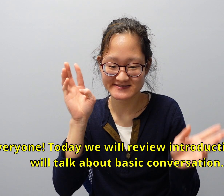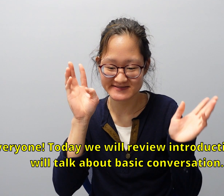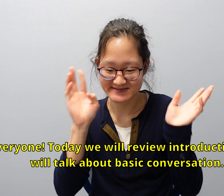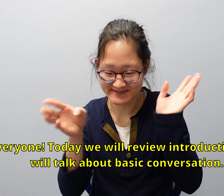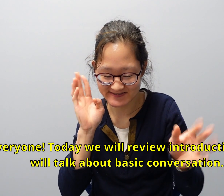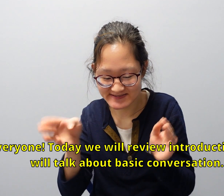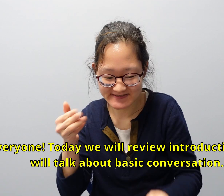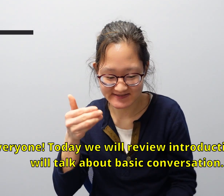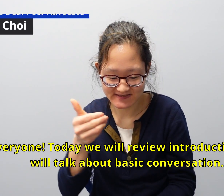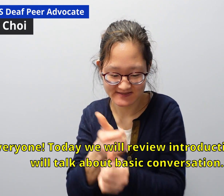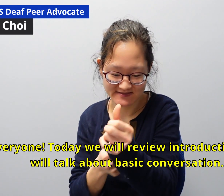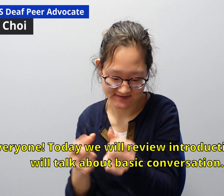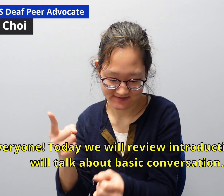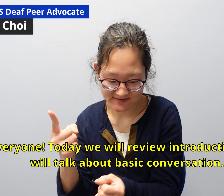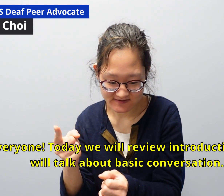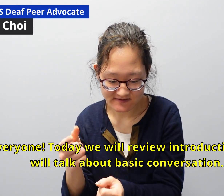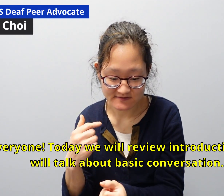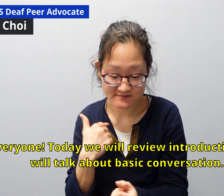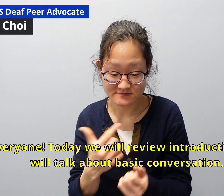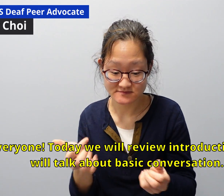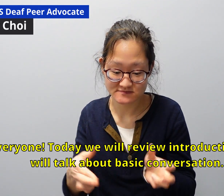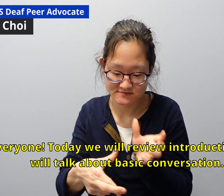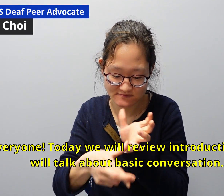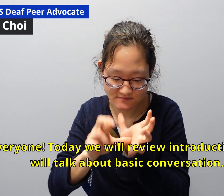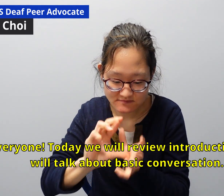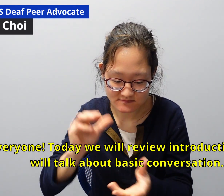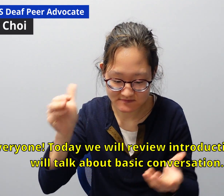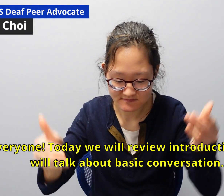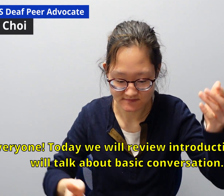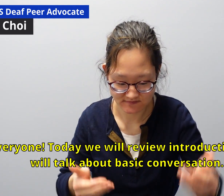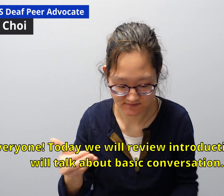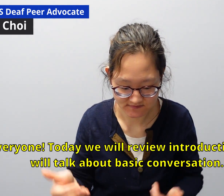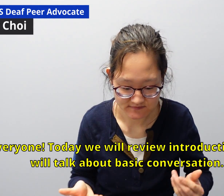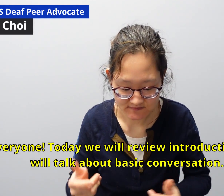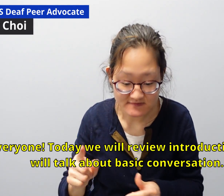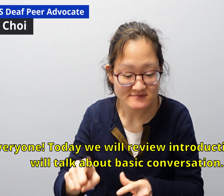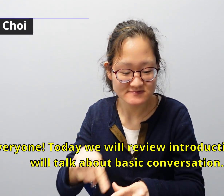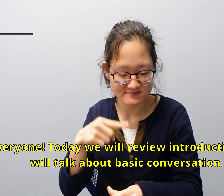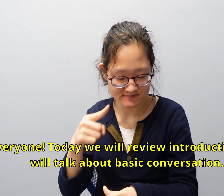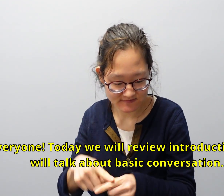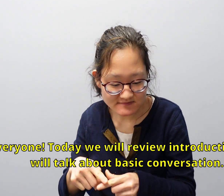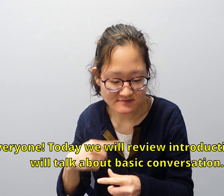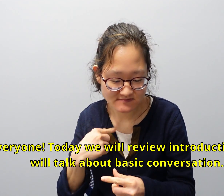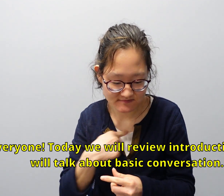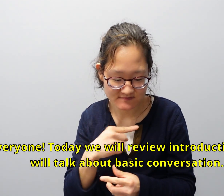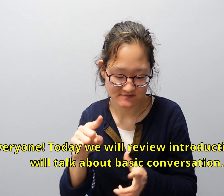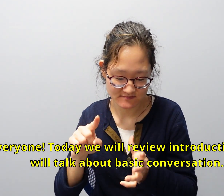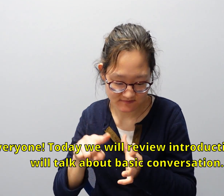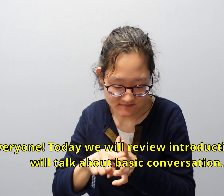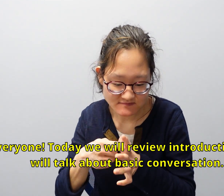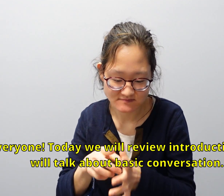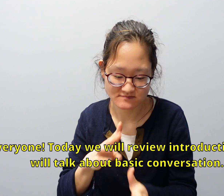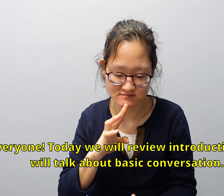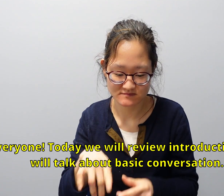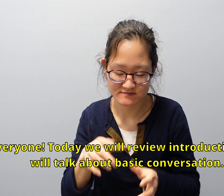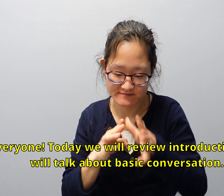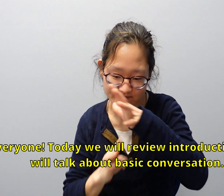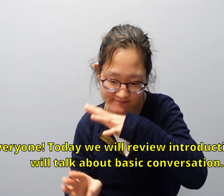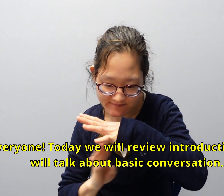Hello, everyone. Today we will review introductions. Then we will talk about basic